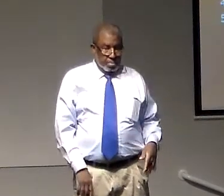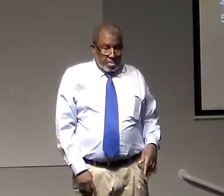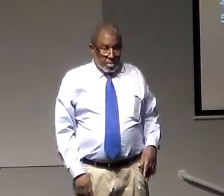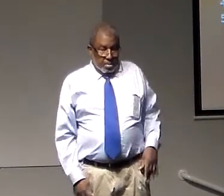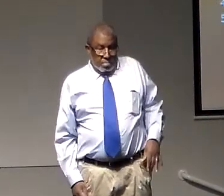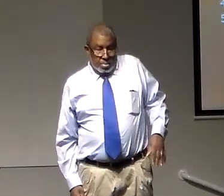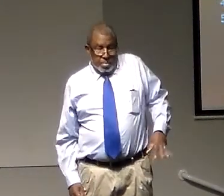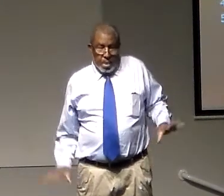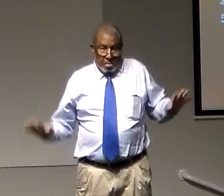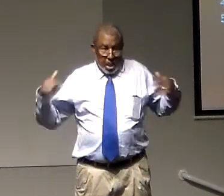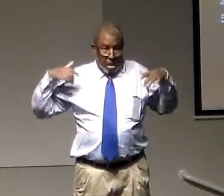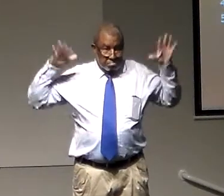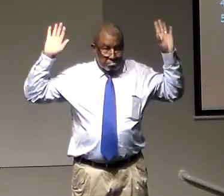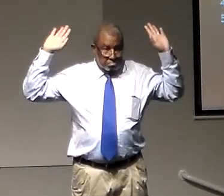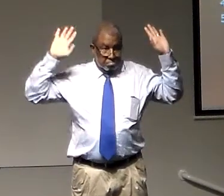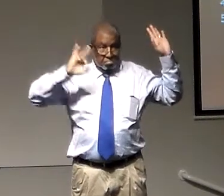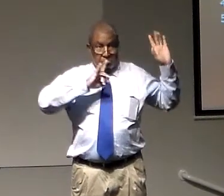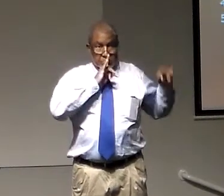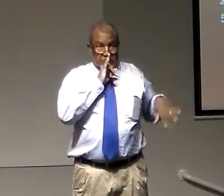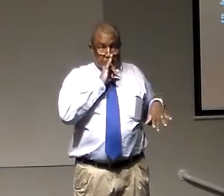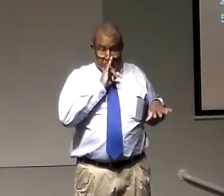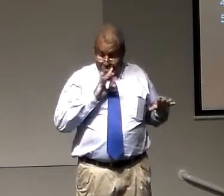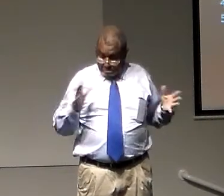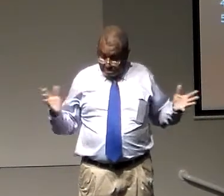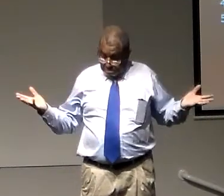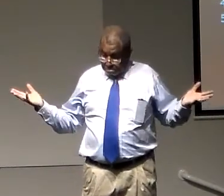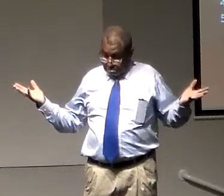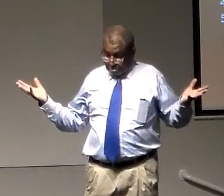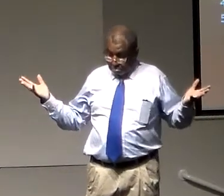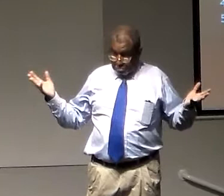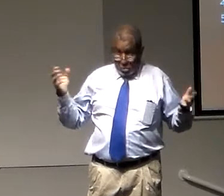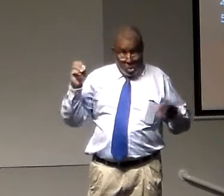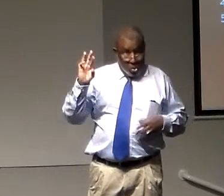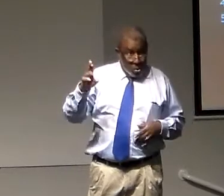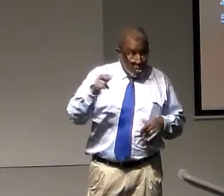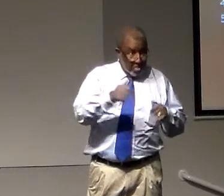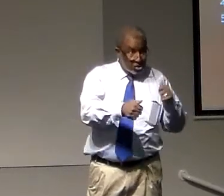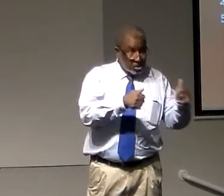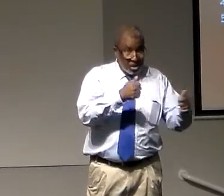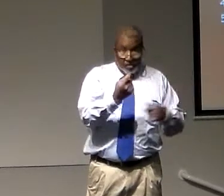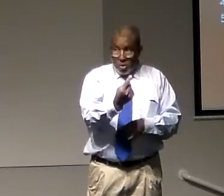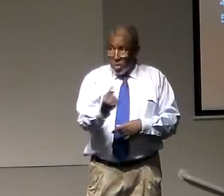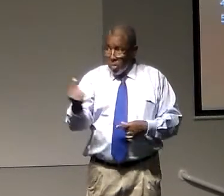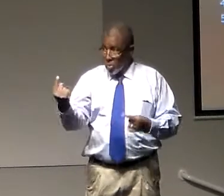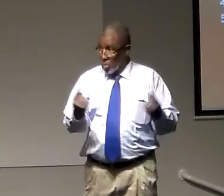Some people say, yep, I don't care. It's up to you. Or,